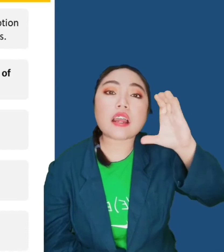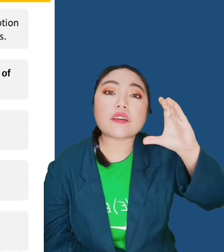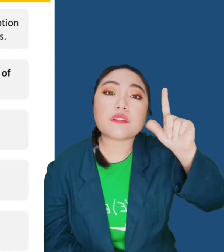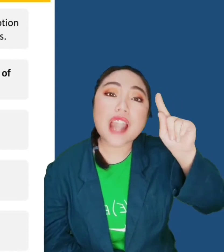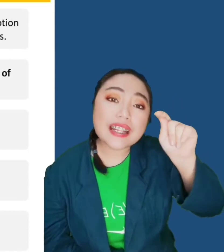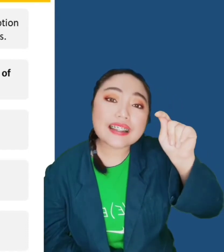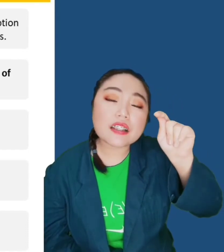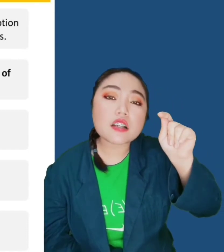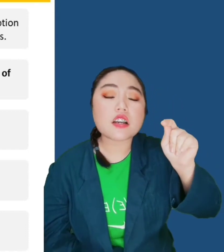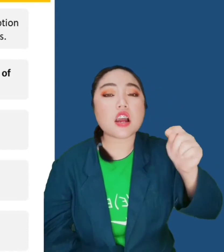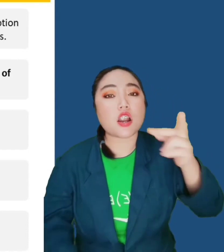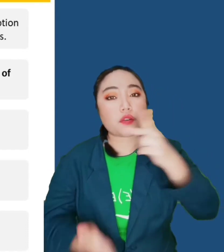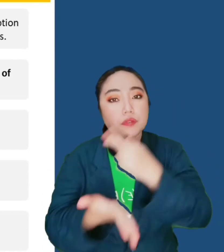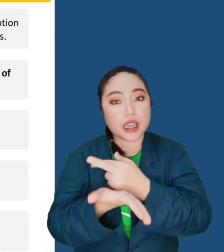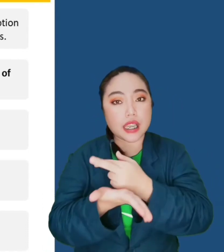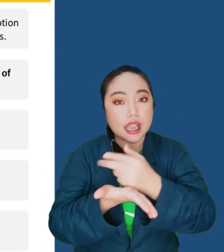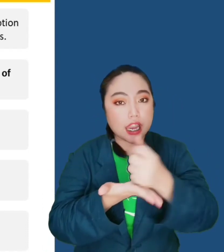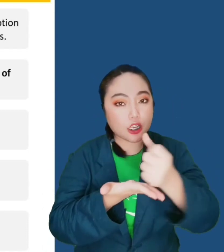relationship.